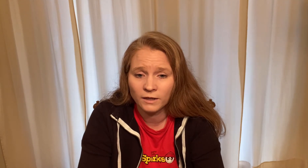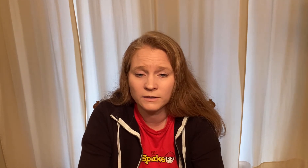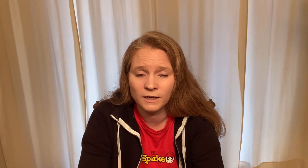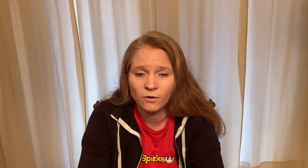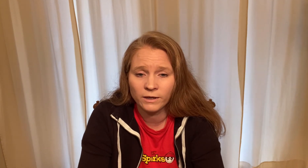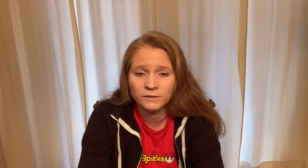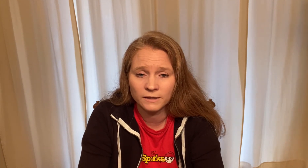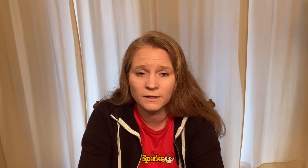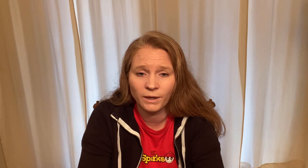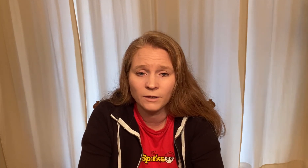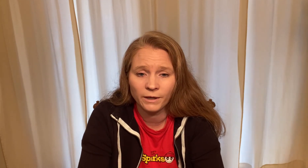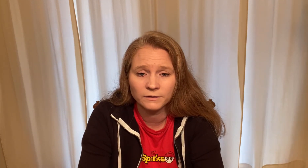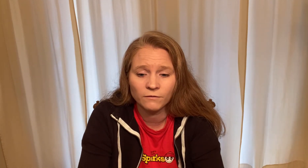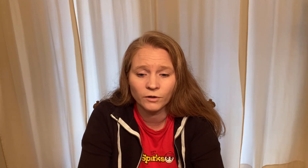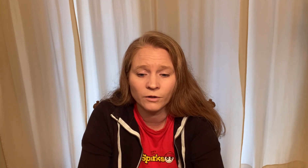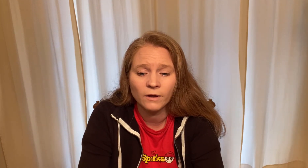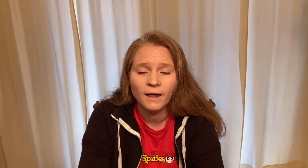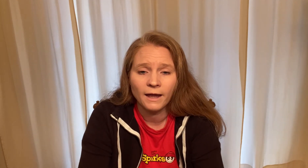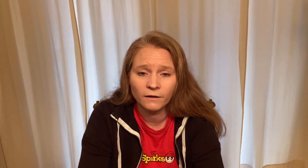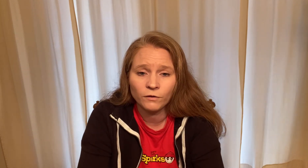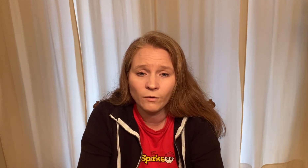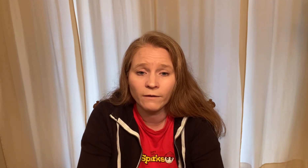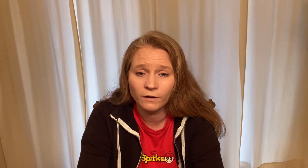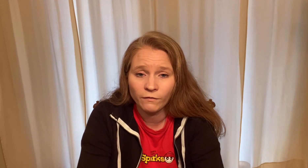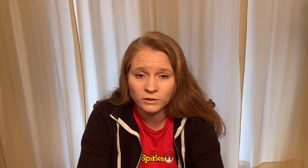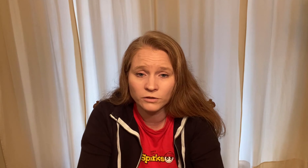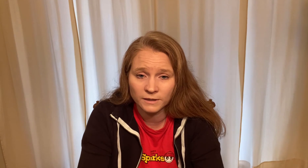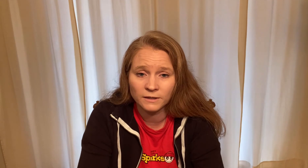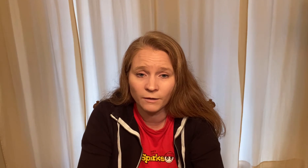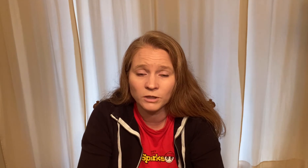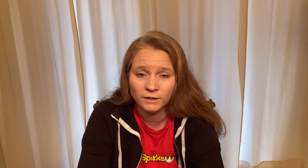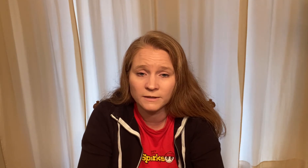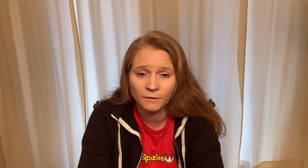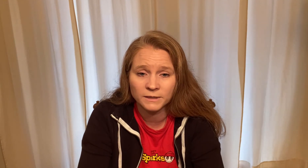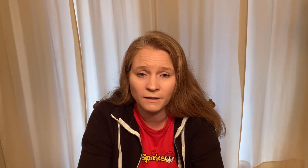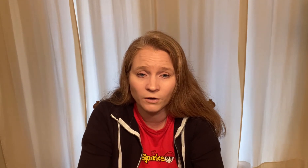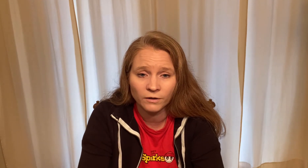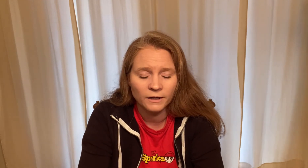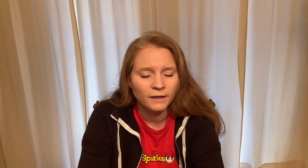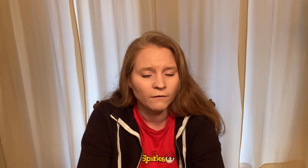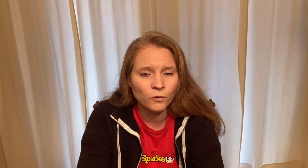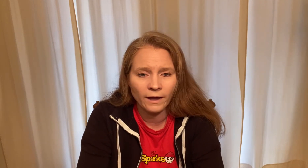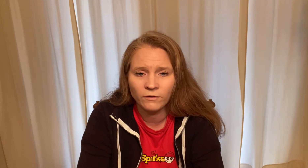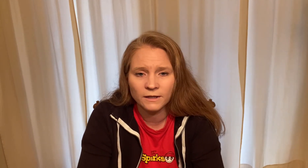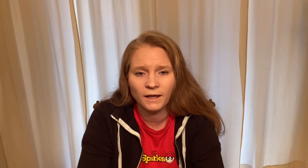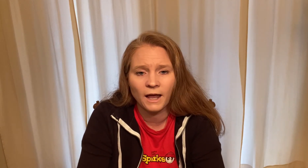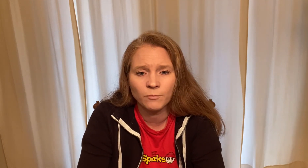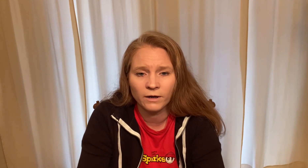to take away your sins and paid the penalty for you, and if you have confessed your sin to him and trusted him as Savior. If you haven't done that, I pray that